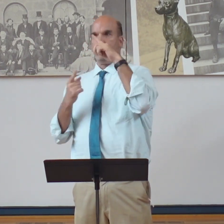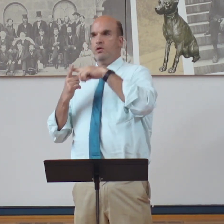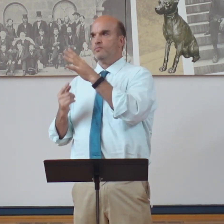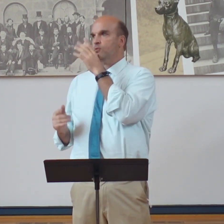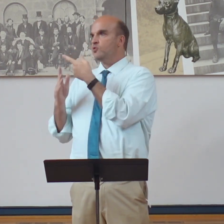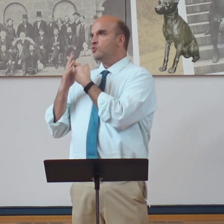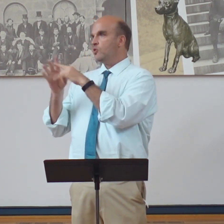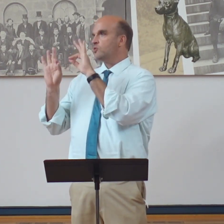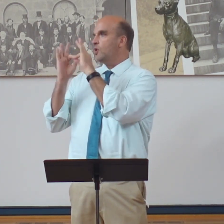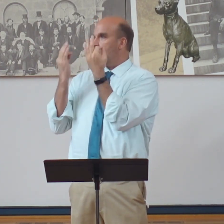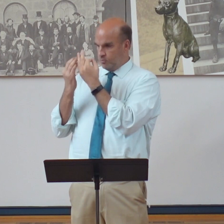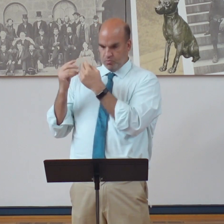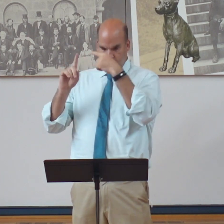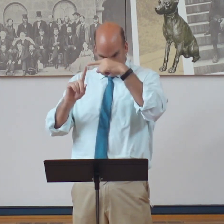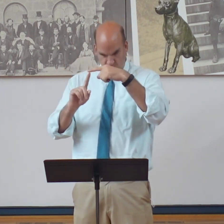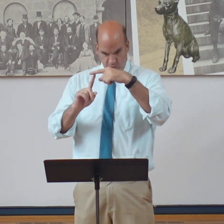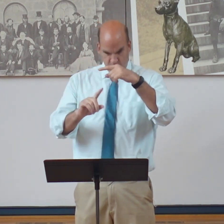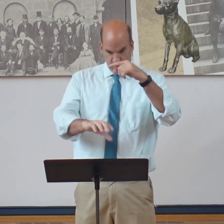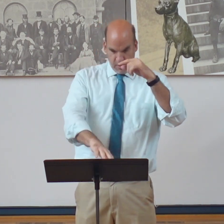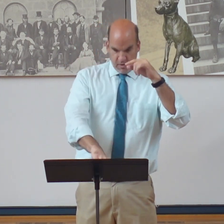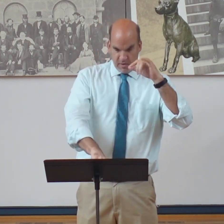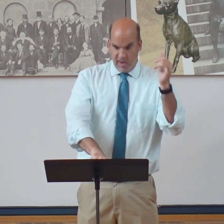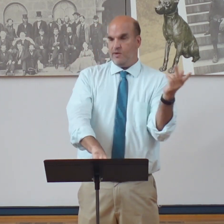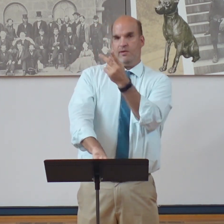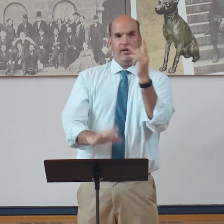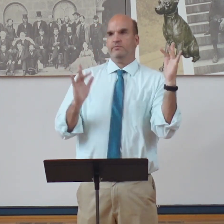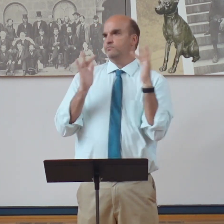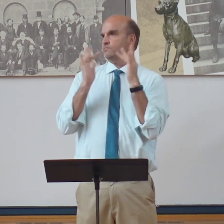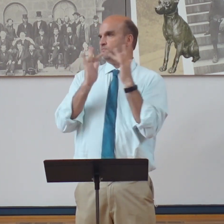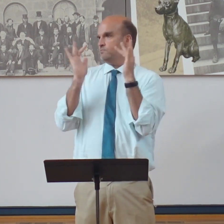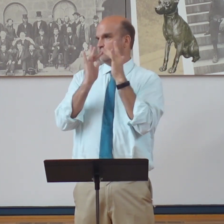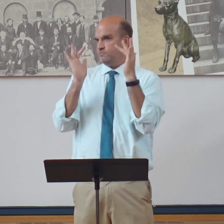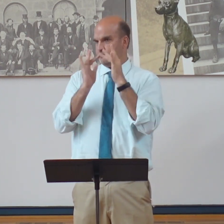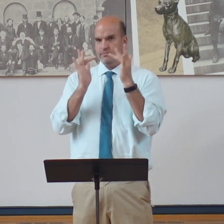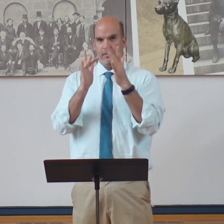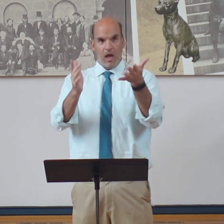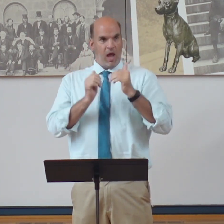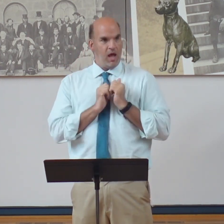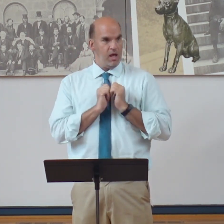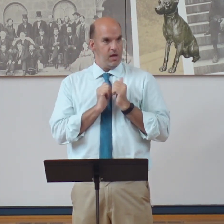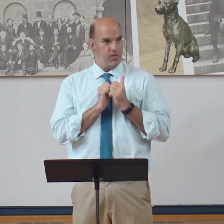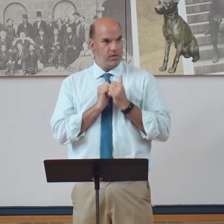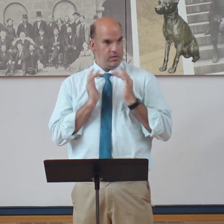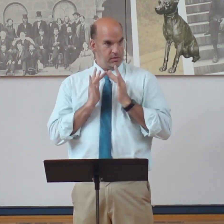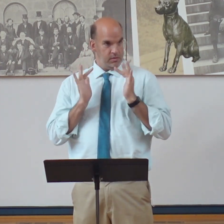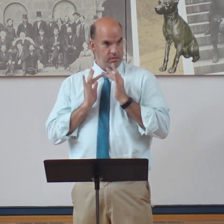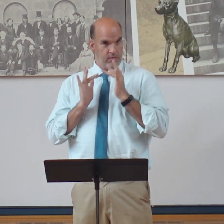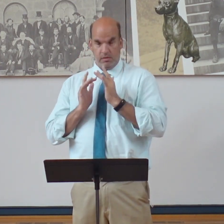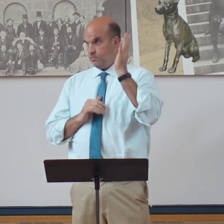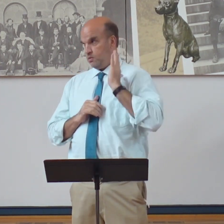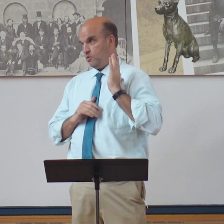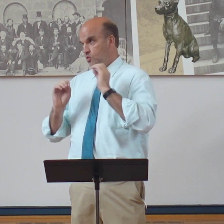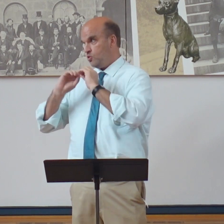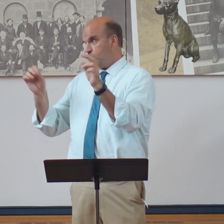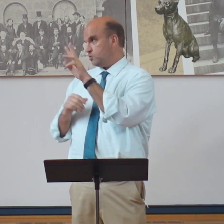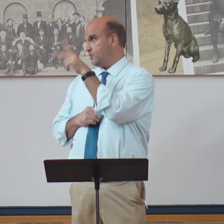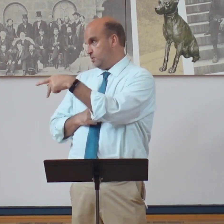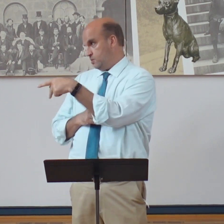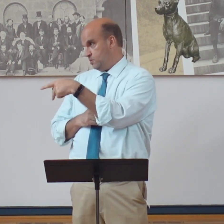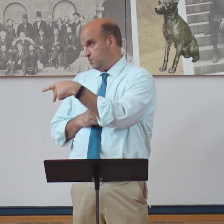This was from the late 60s all the way to some point in the 70s. And they remained friends throughout life. Know that back then we did